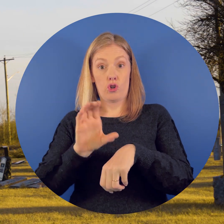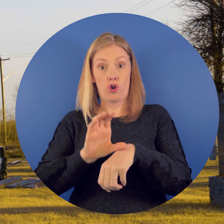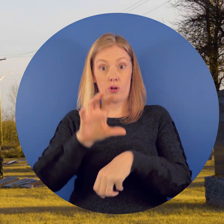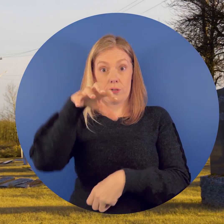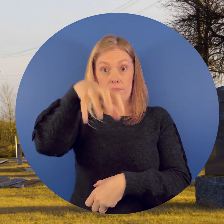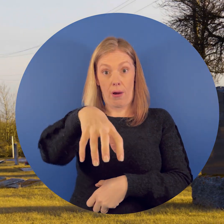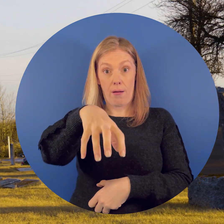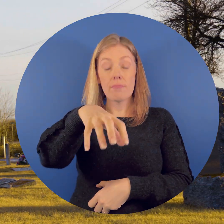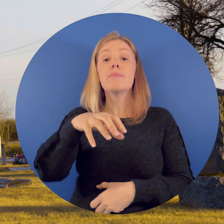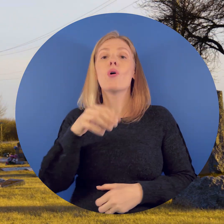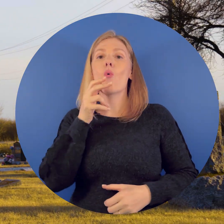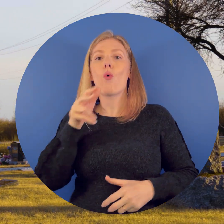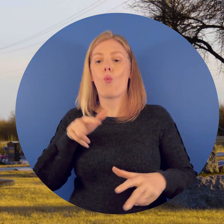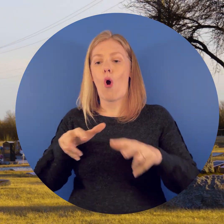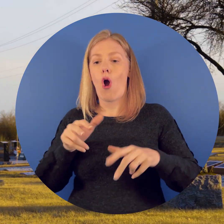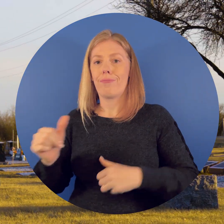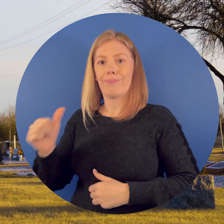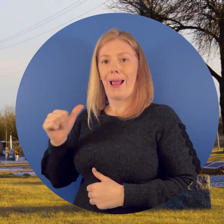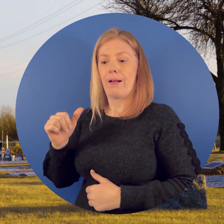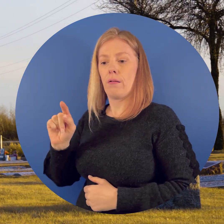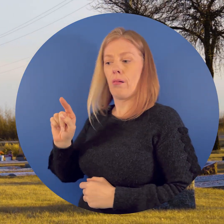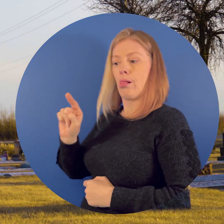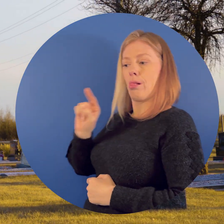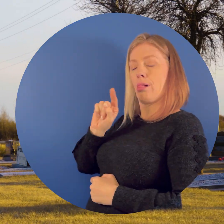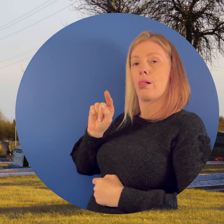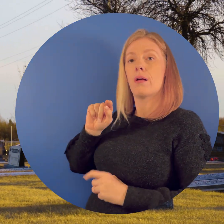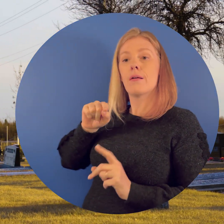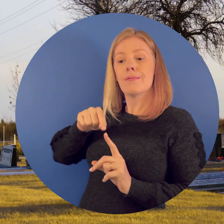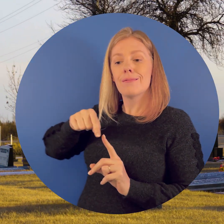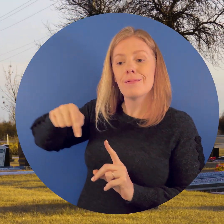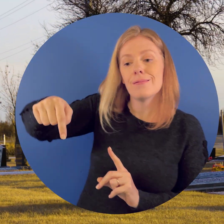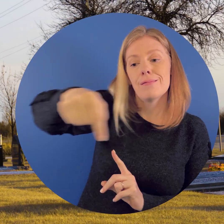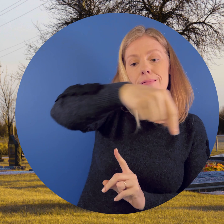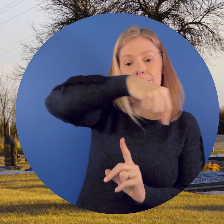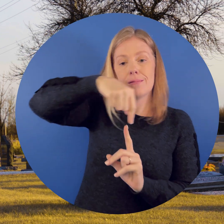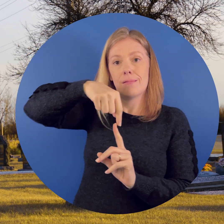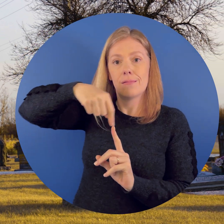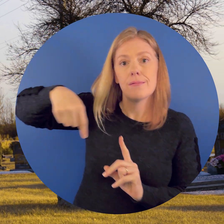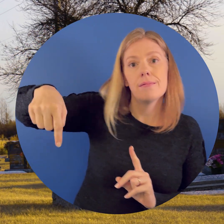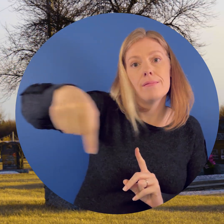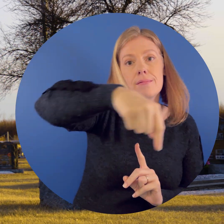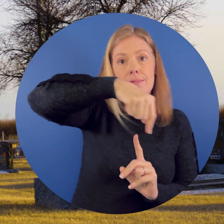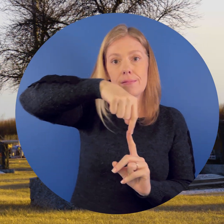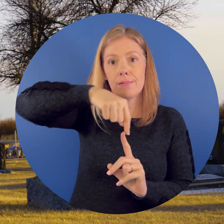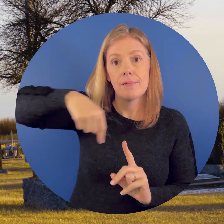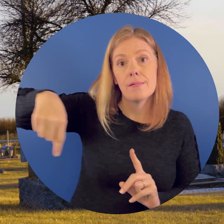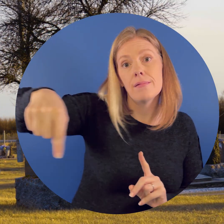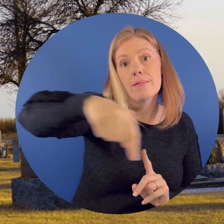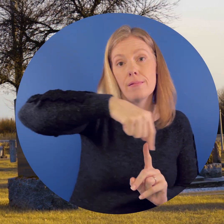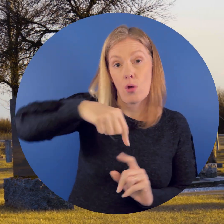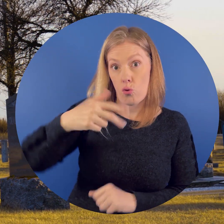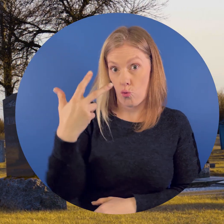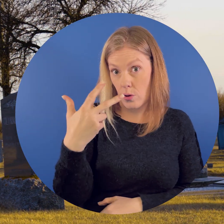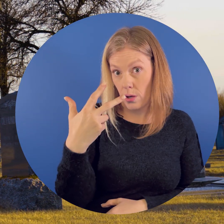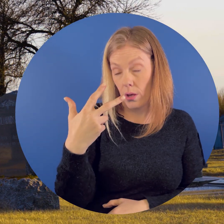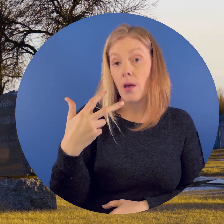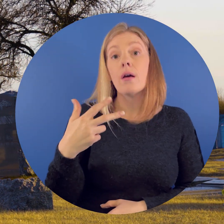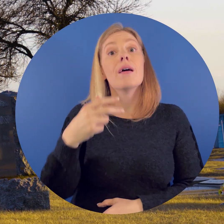It was said that if this was done correctly, the spirits would take you and you would